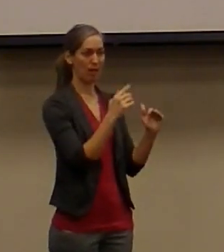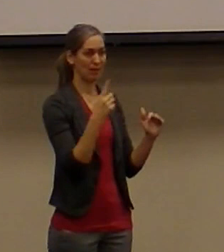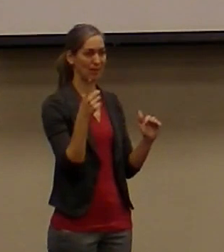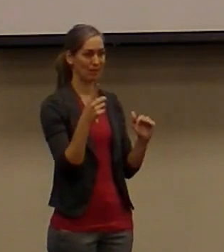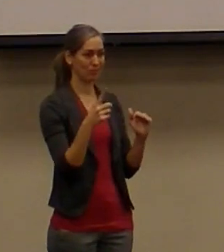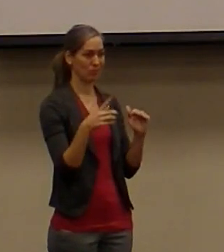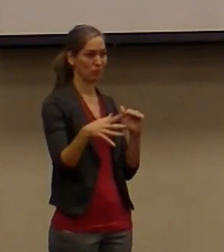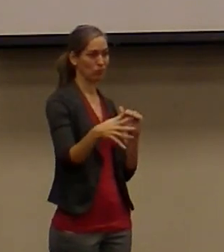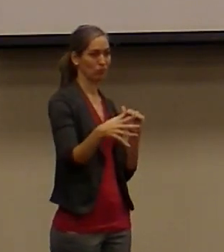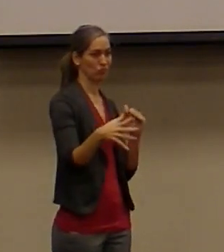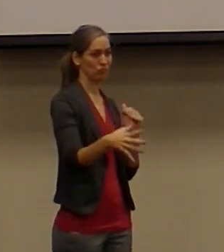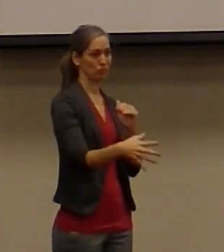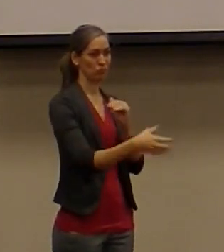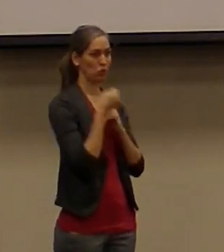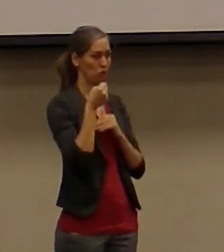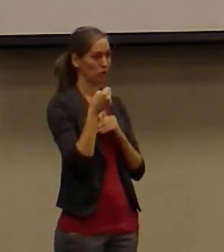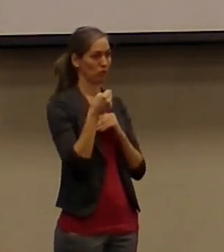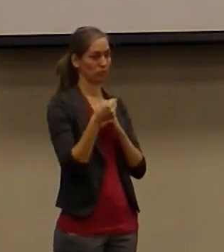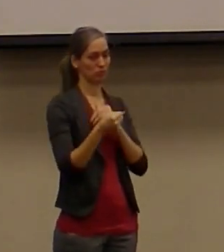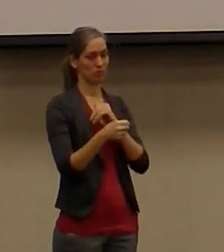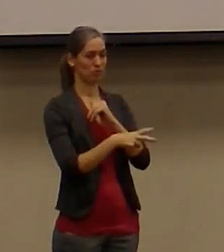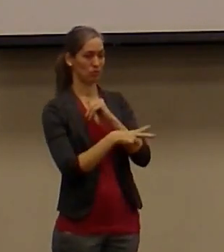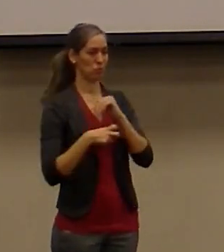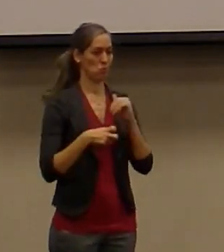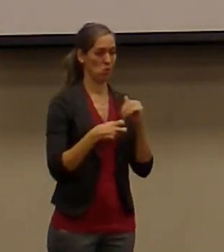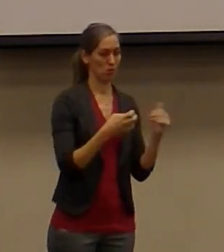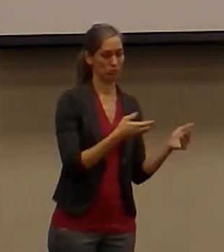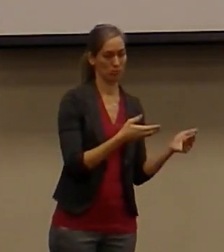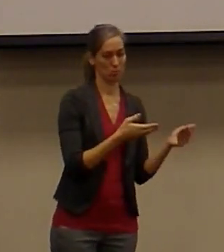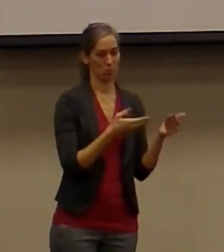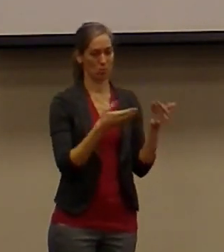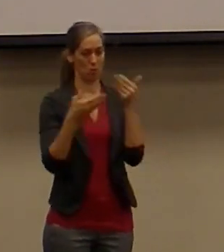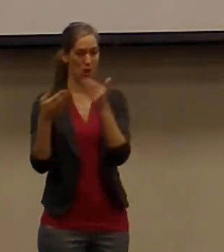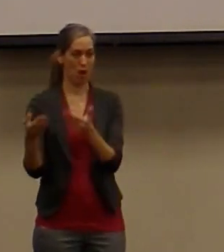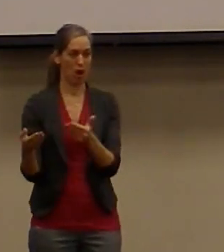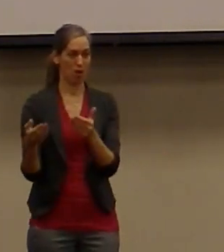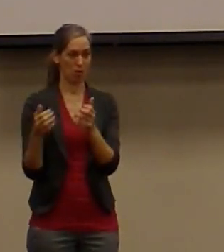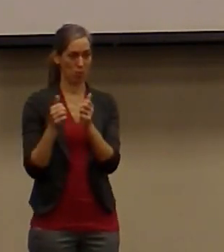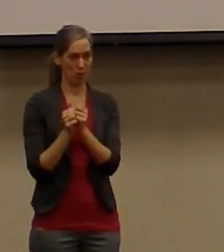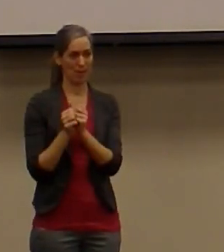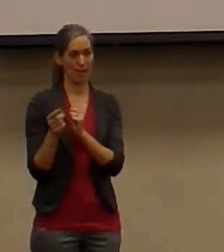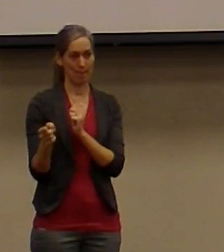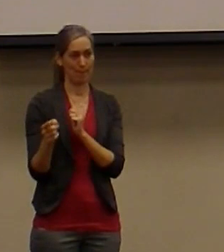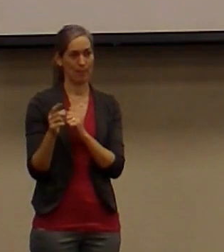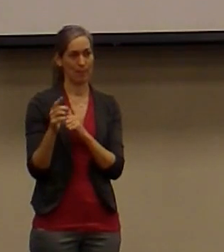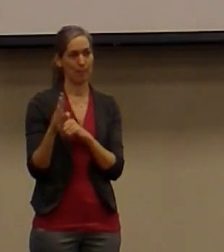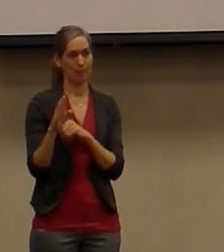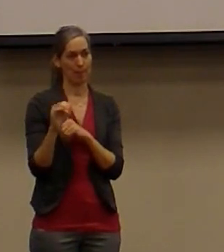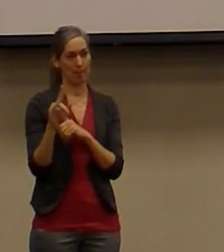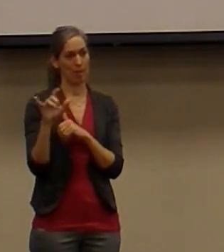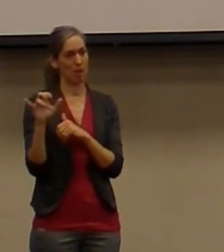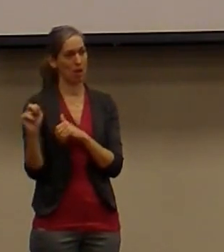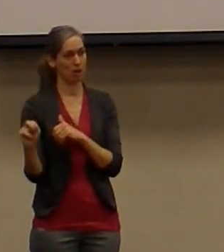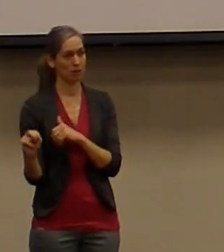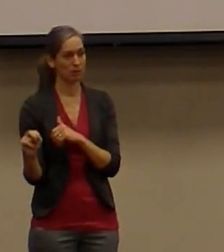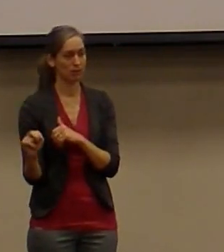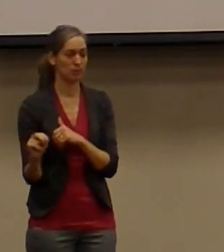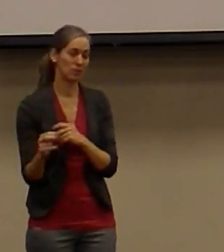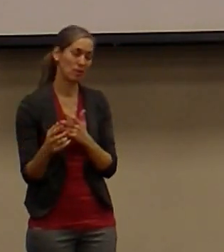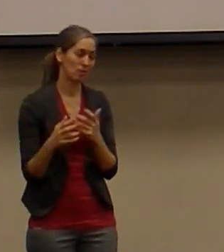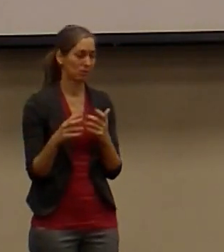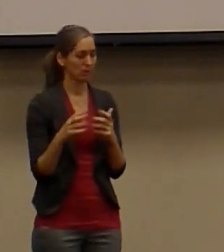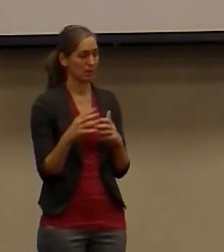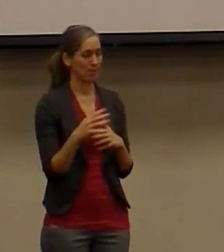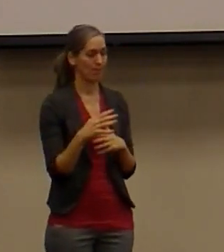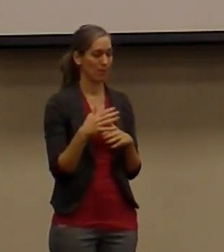This accomplished several purposes. Of course, first of all, it was sort of an implied threat to those who still